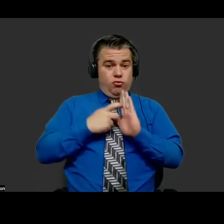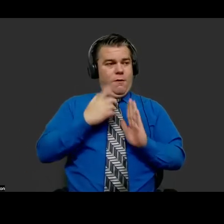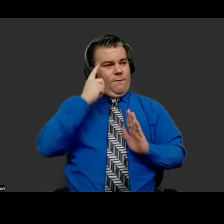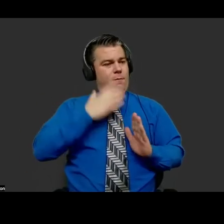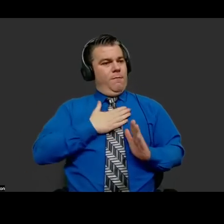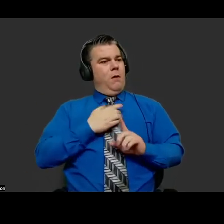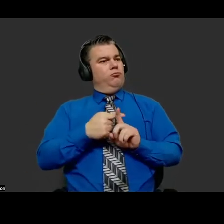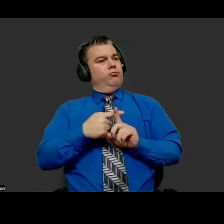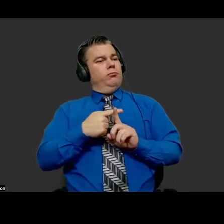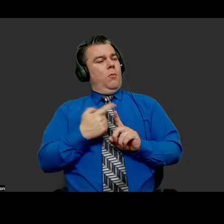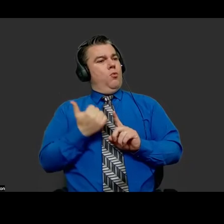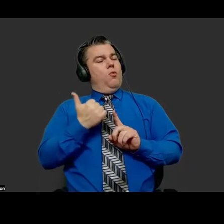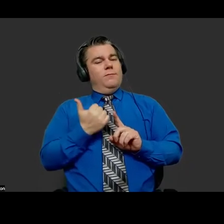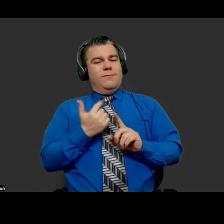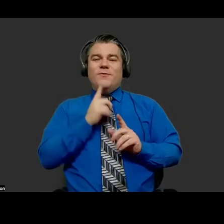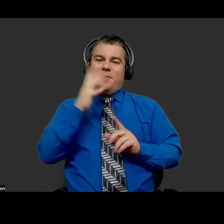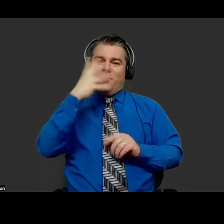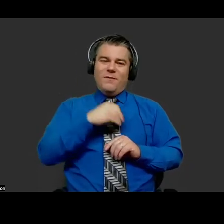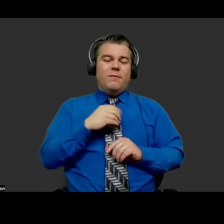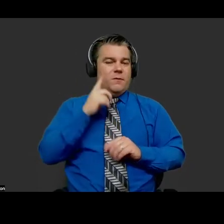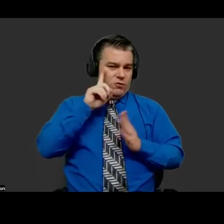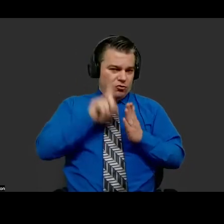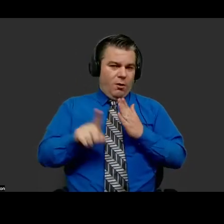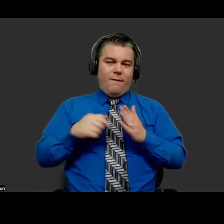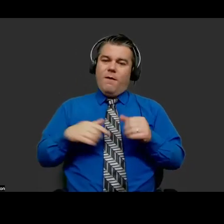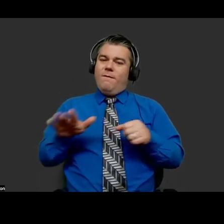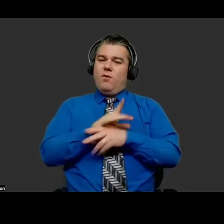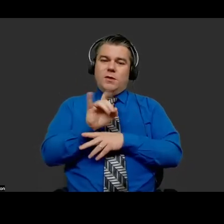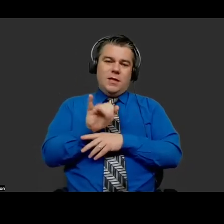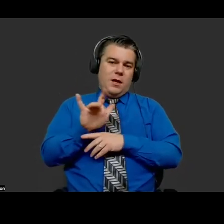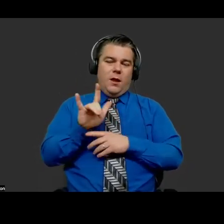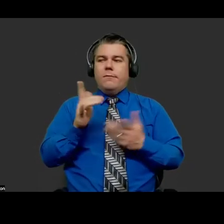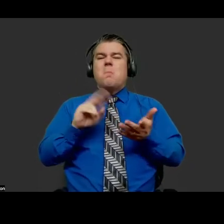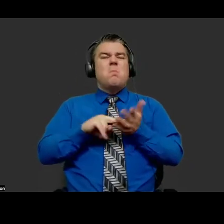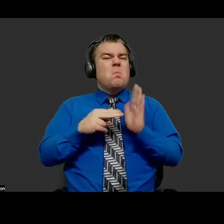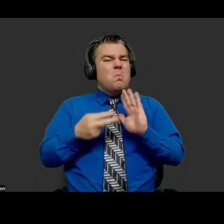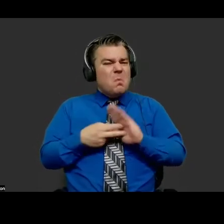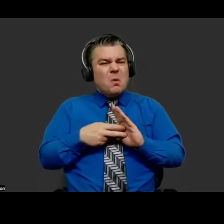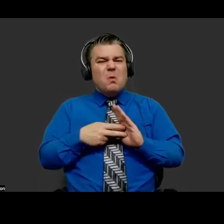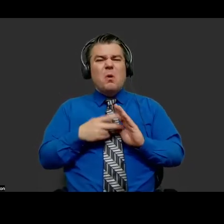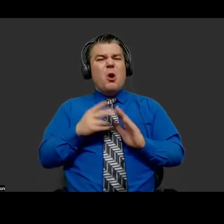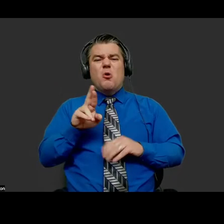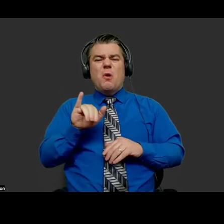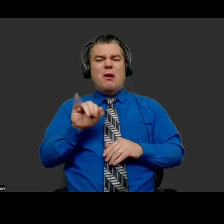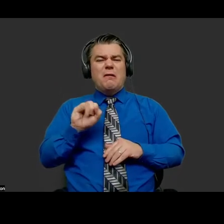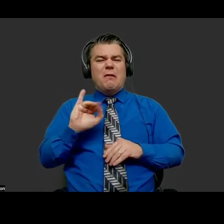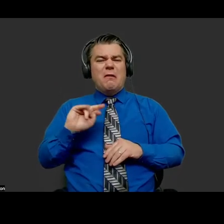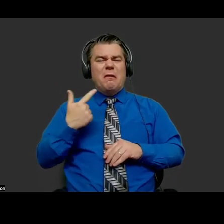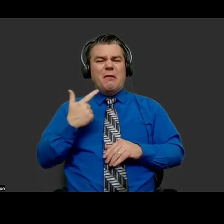think is beautiful. So check these out. There's full details on, okay, what does it mean to be a rising star? How do I earn